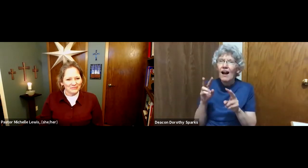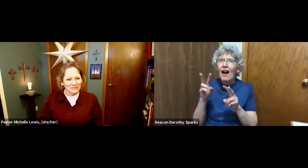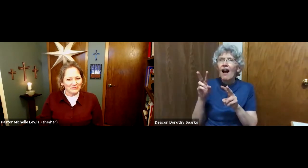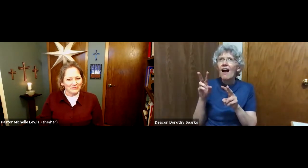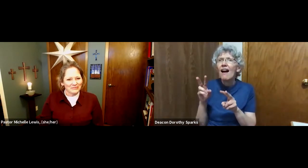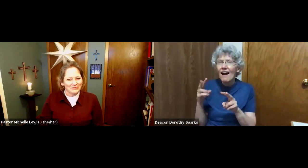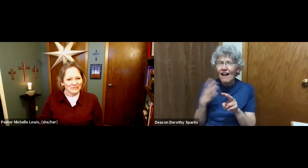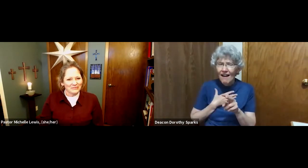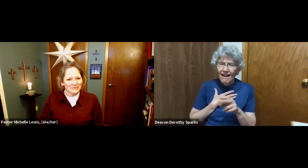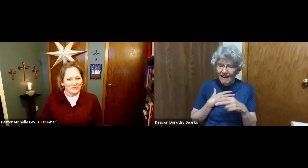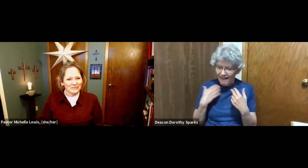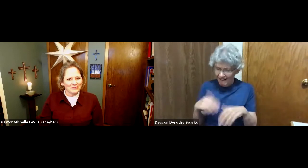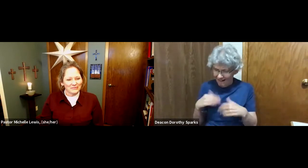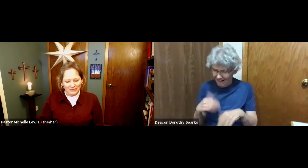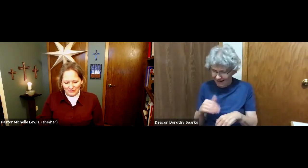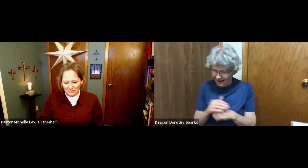Sure.